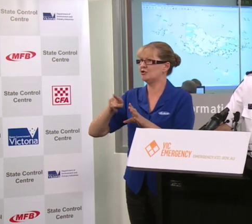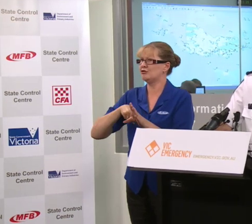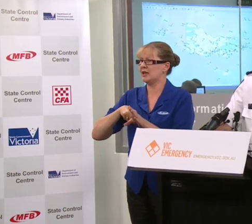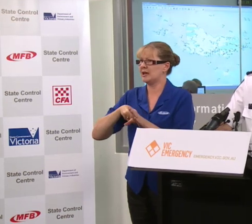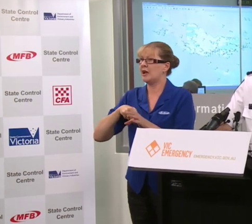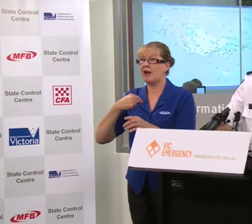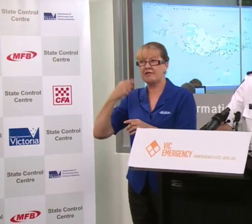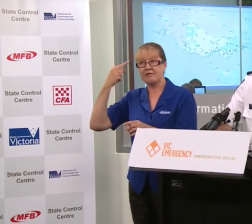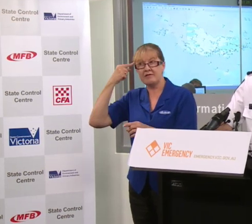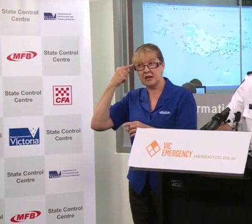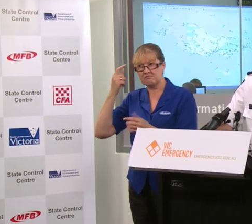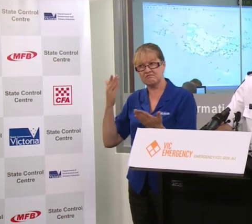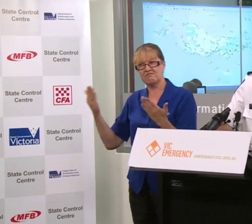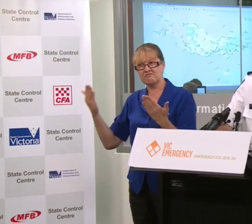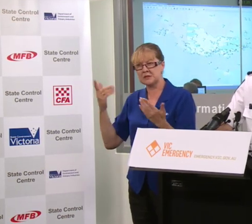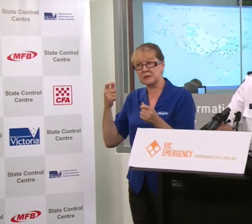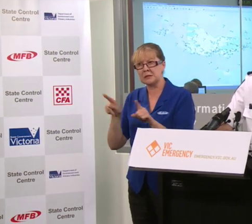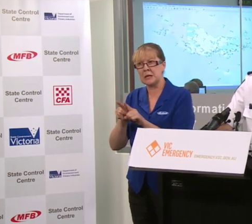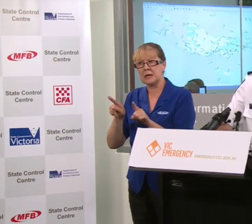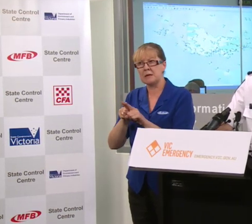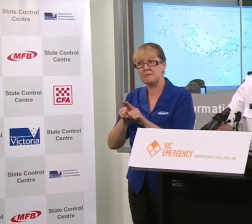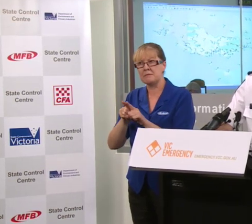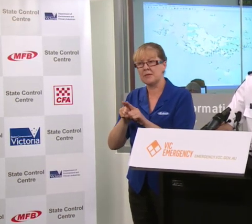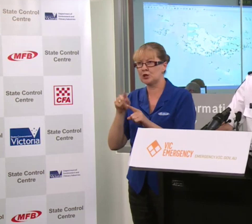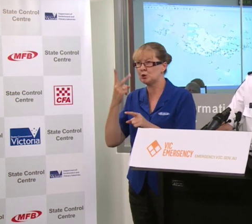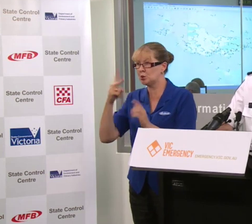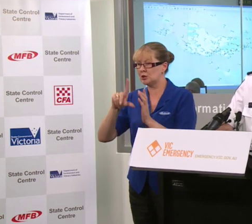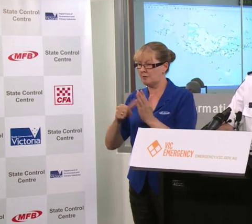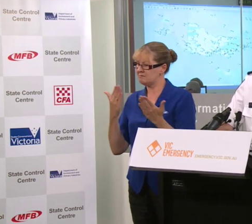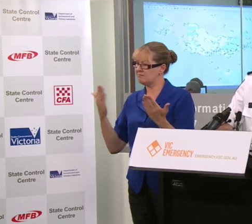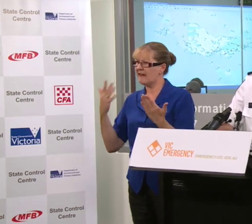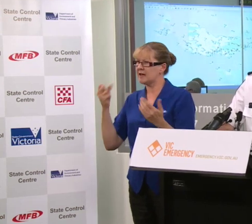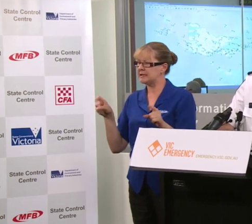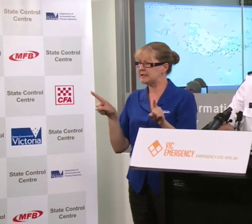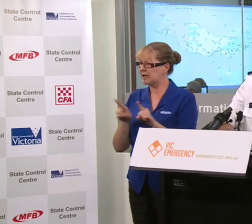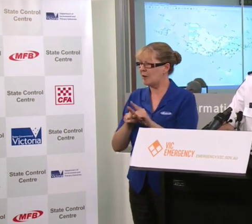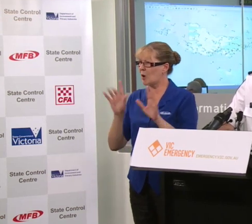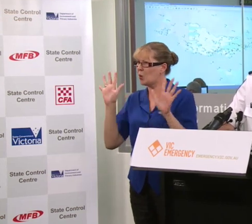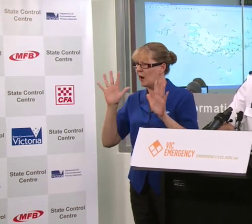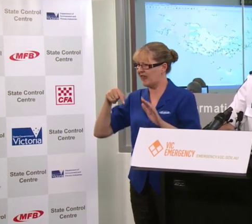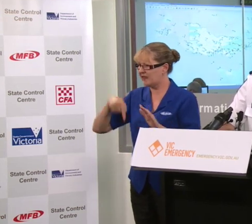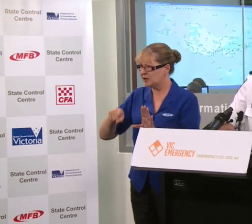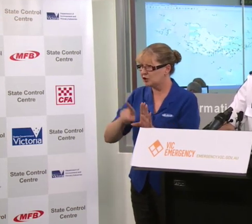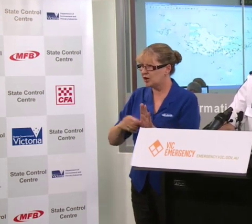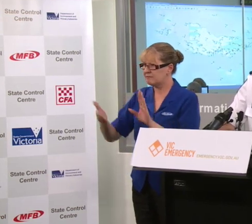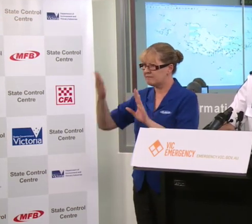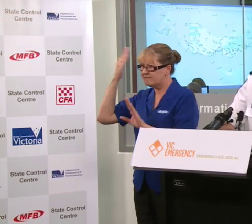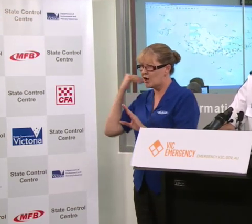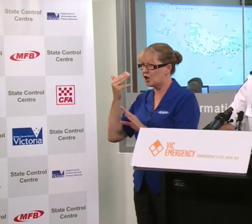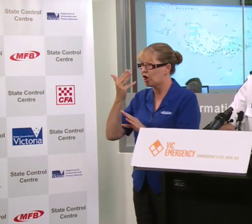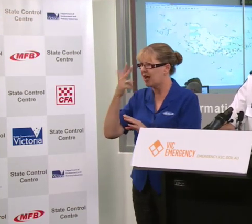it's probably on par. So they're the two seasons that we've seen similarities in weather conditions and fuel